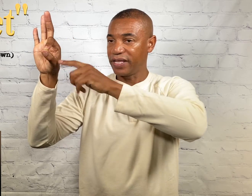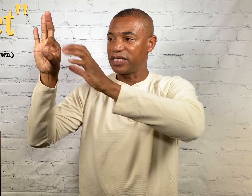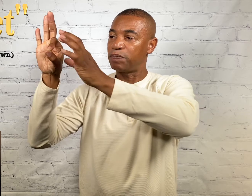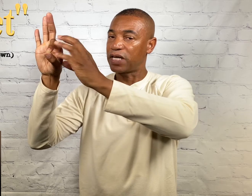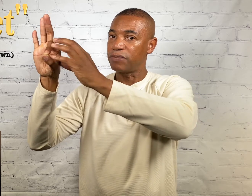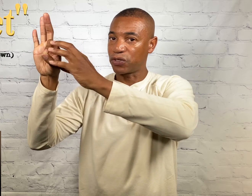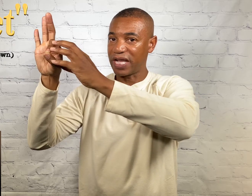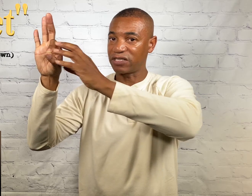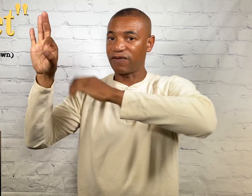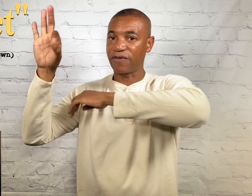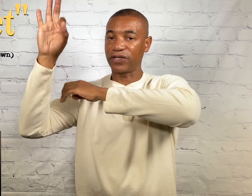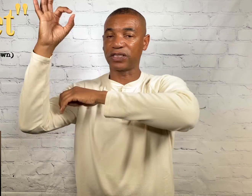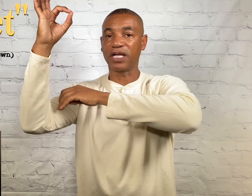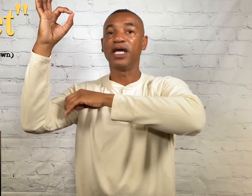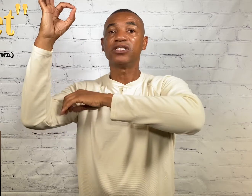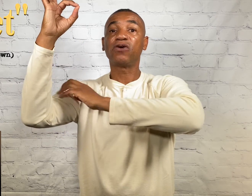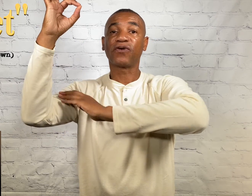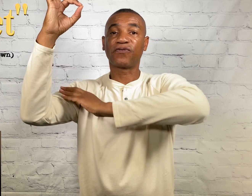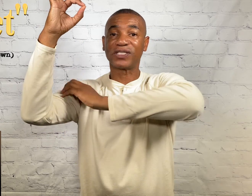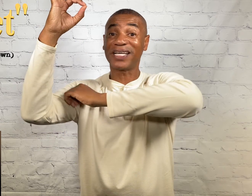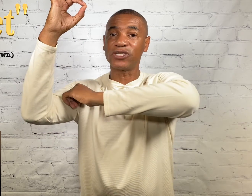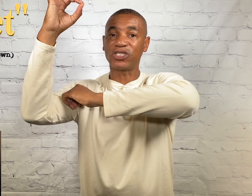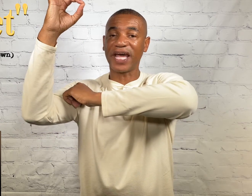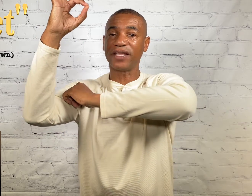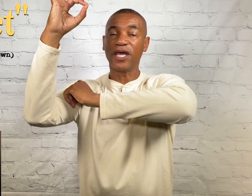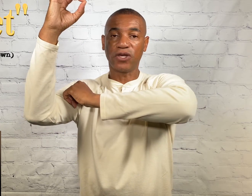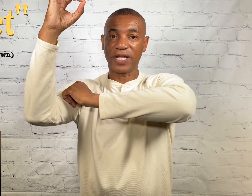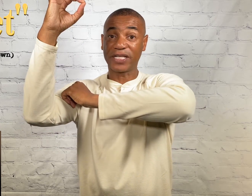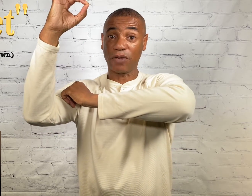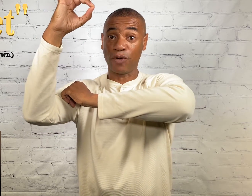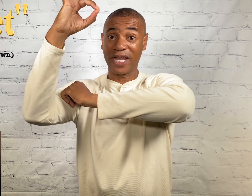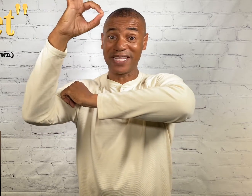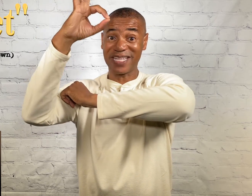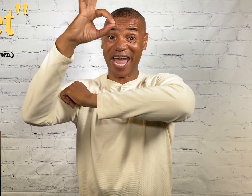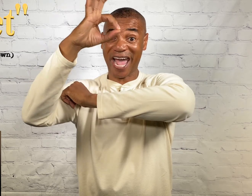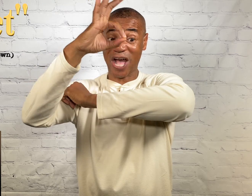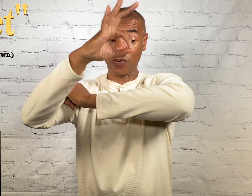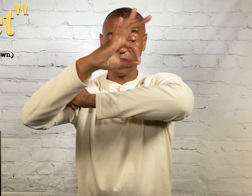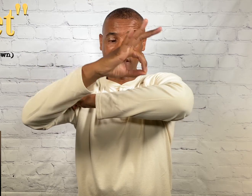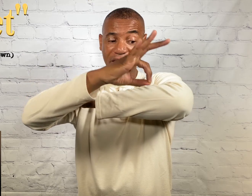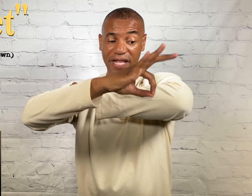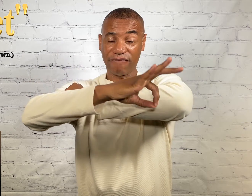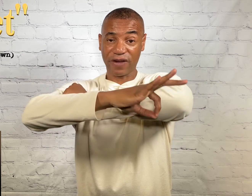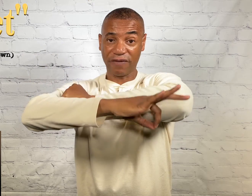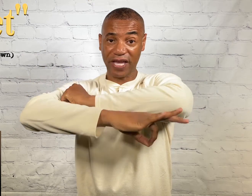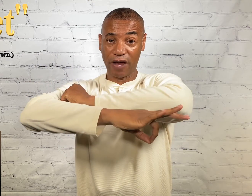This becomes your classifier for the sun. So for sunset, you're going to actually bring it down and in front of the